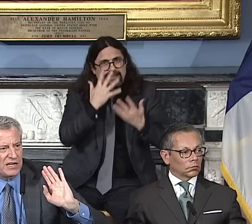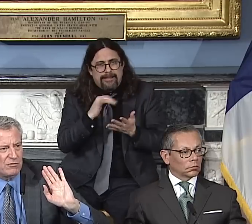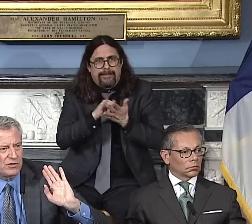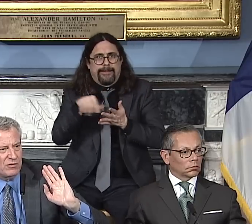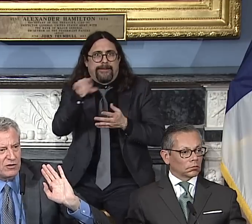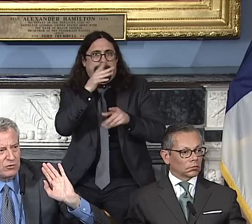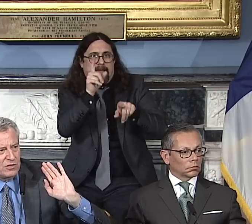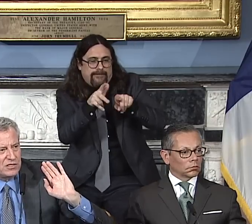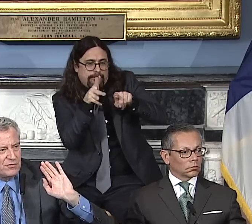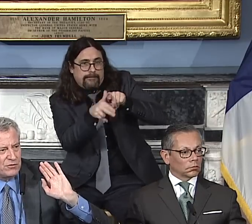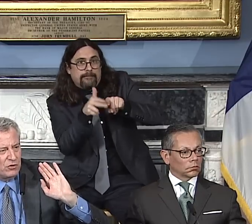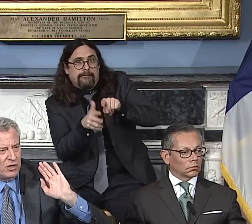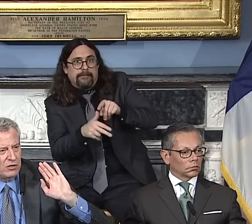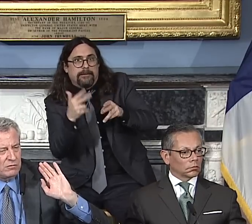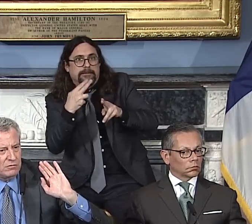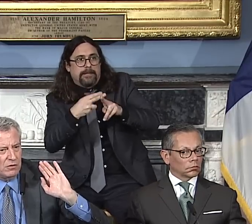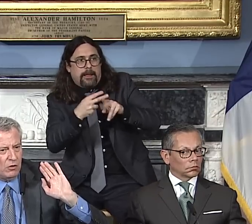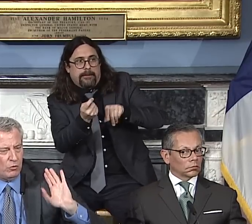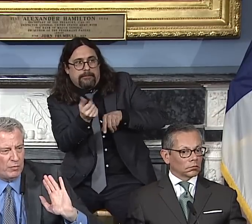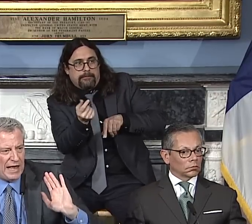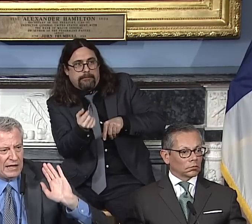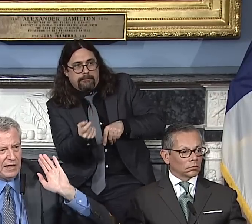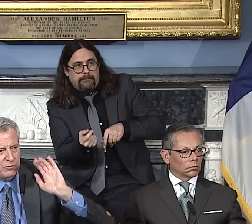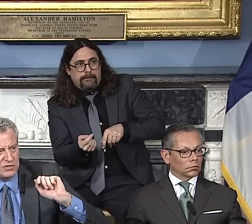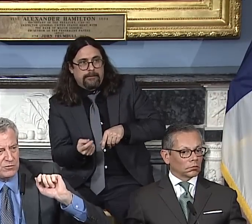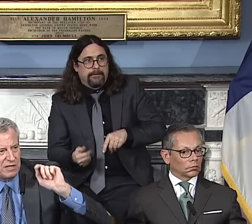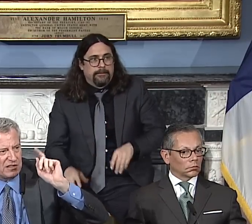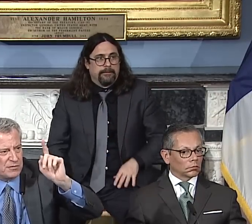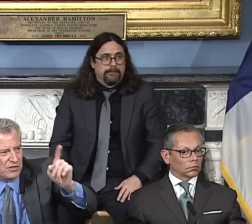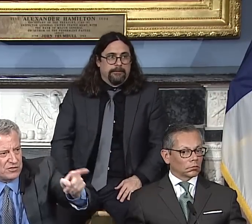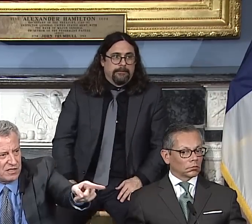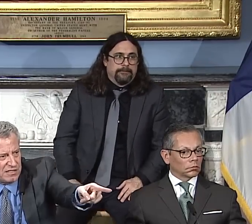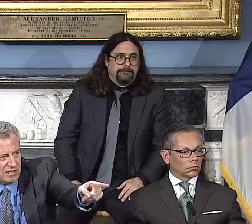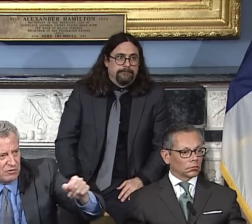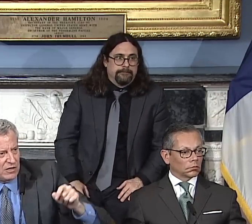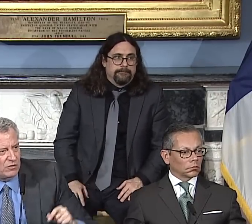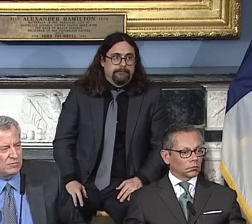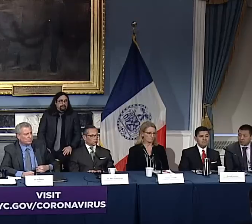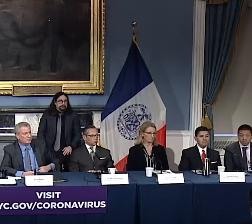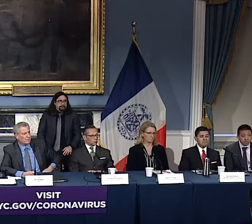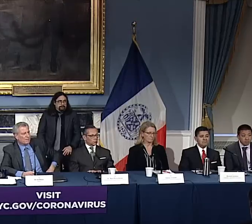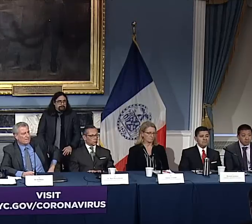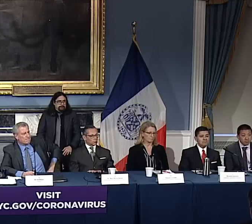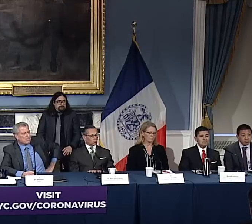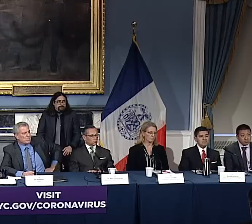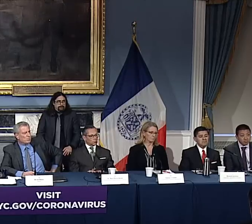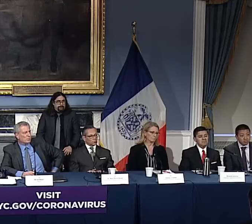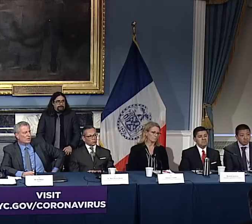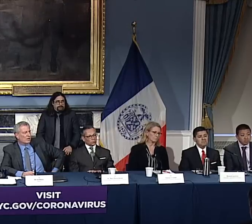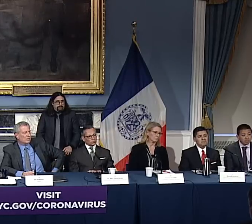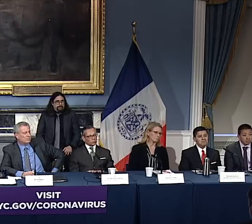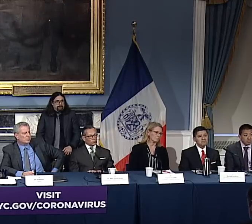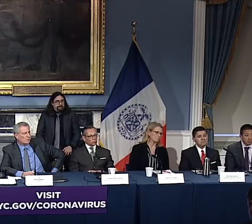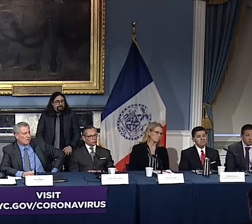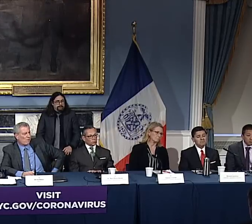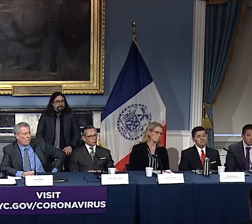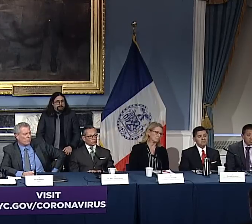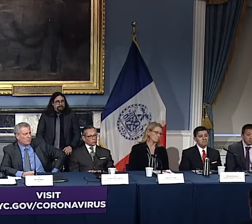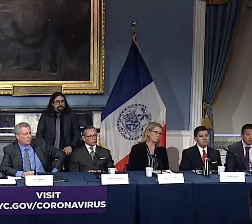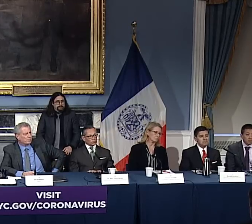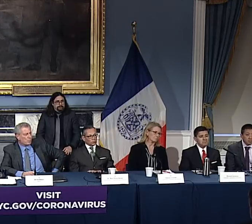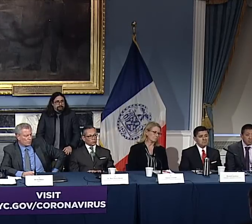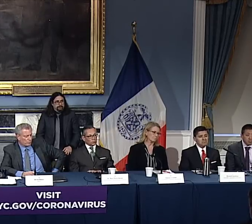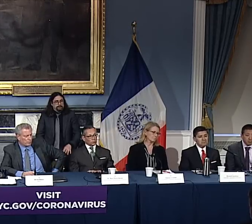just reminding everyone the ground rule is if you've gone, hold back, and we'll see if we can get to some others on the second round. Mr. Mayor, 2 questions, if I may,